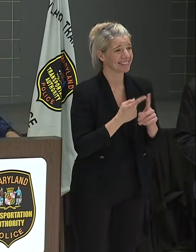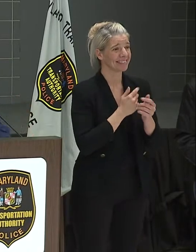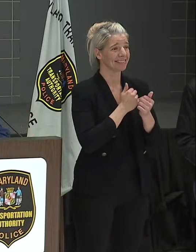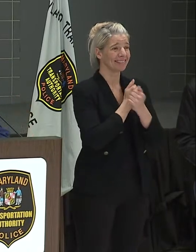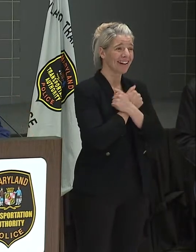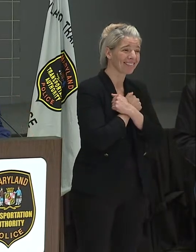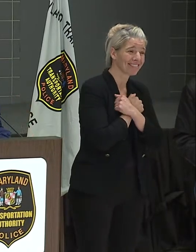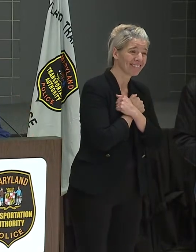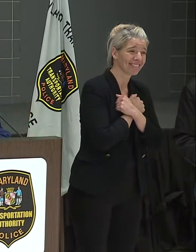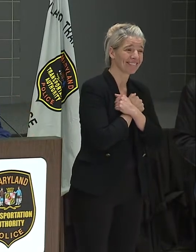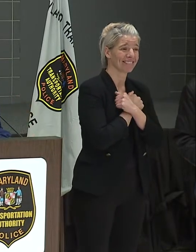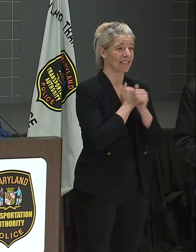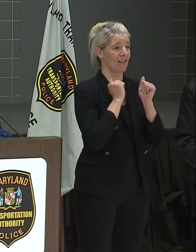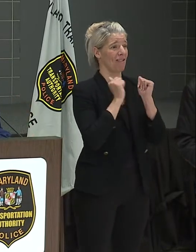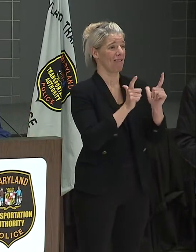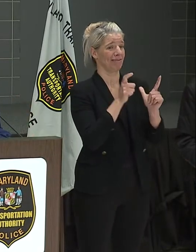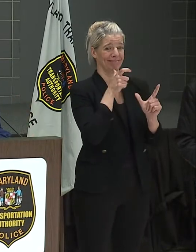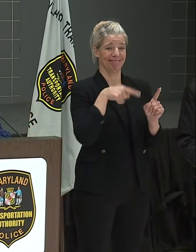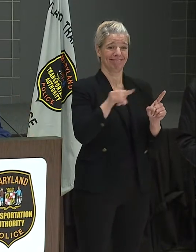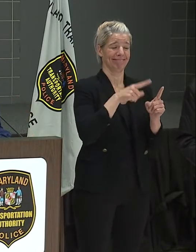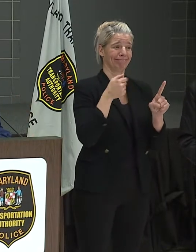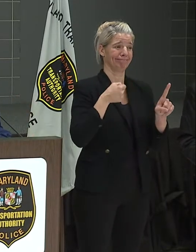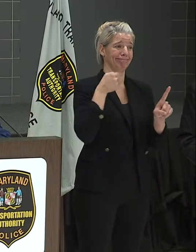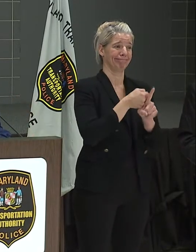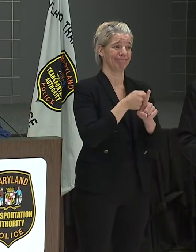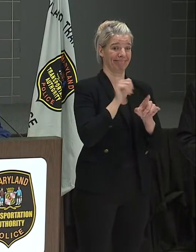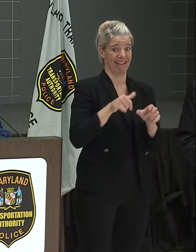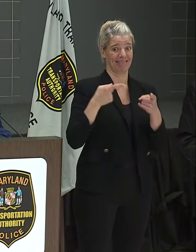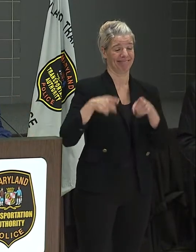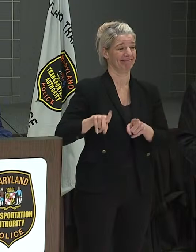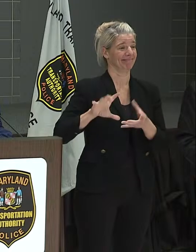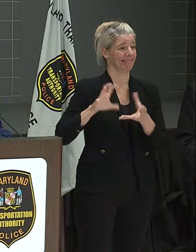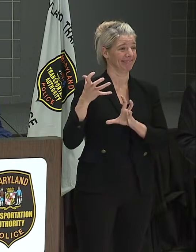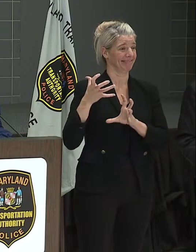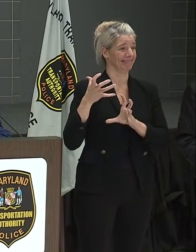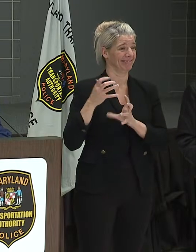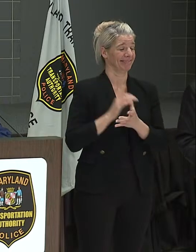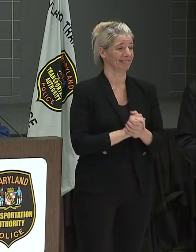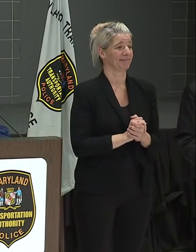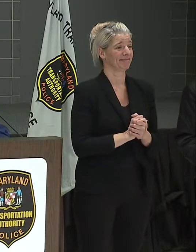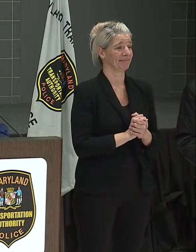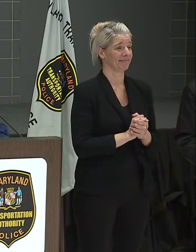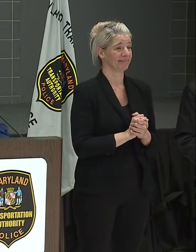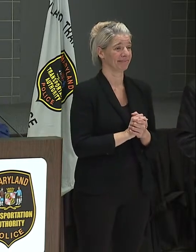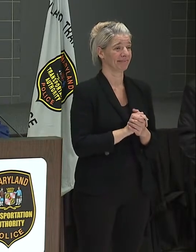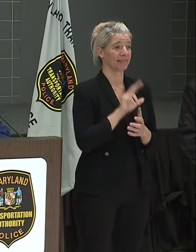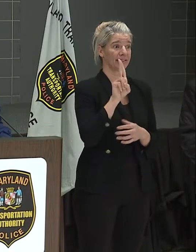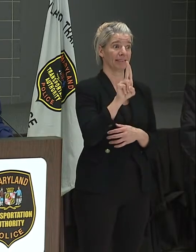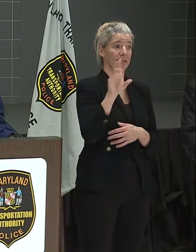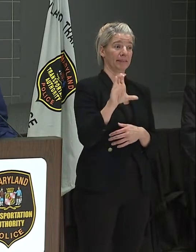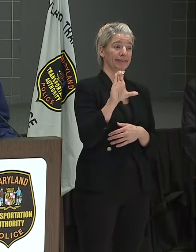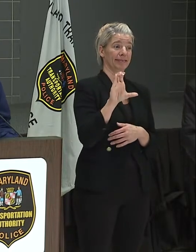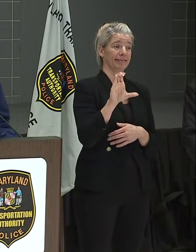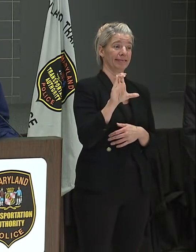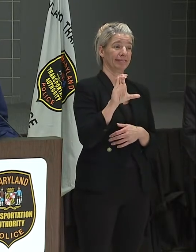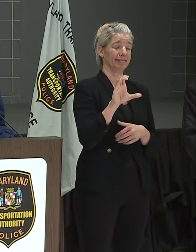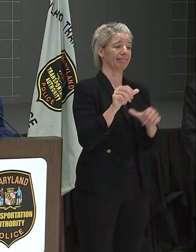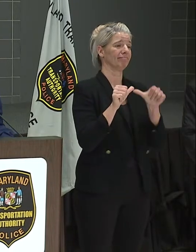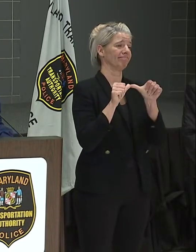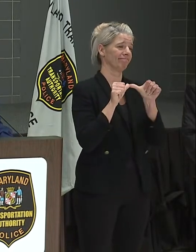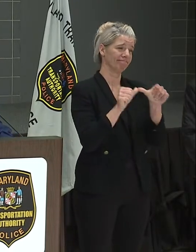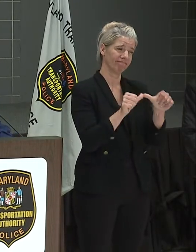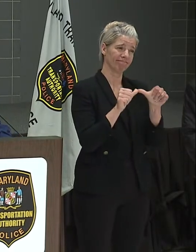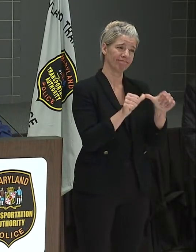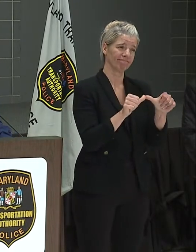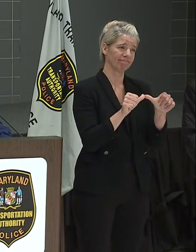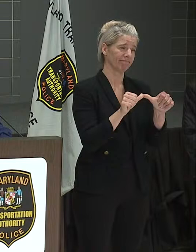all impacted by this tragic incident. The Unified Command continues to make great